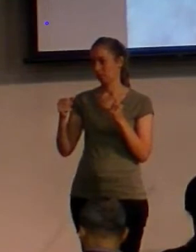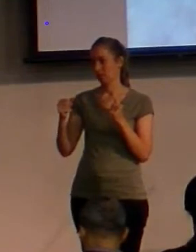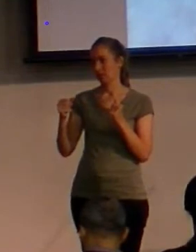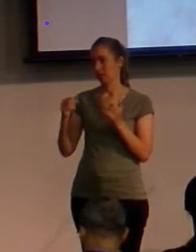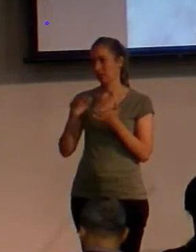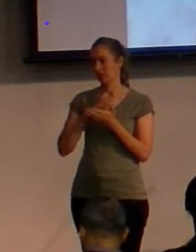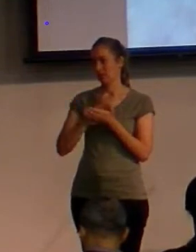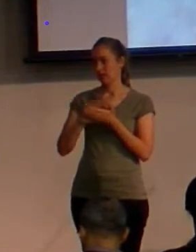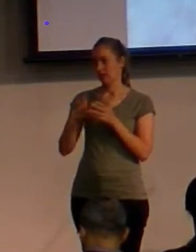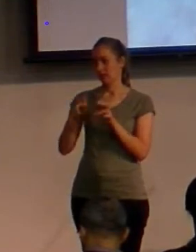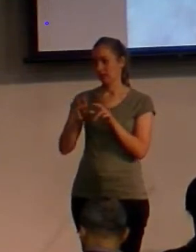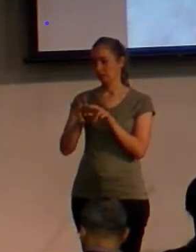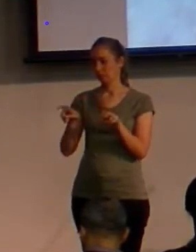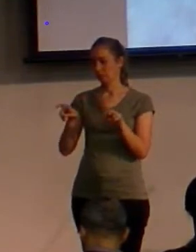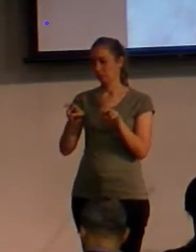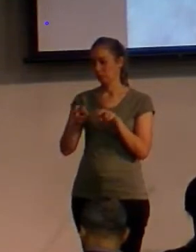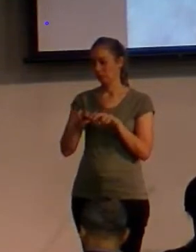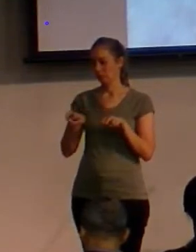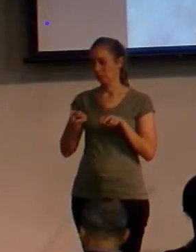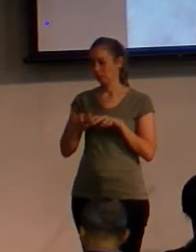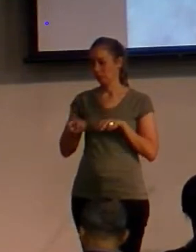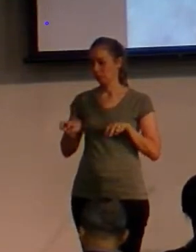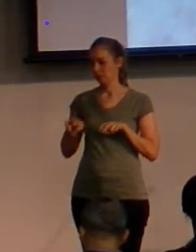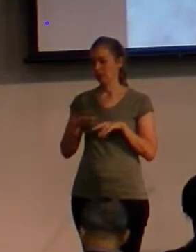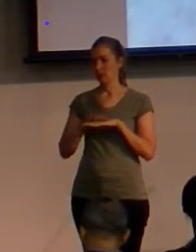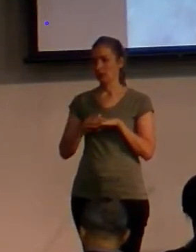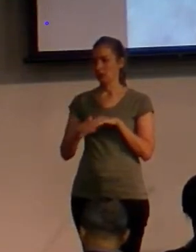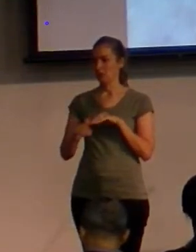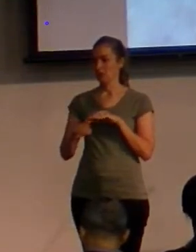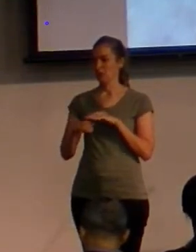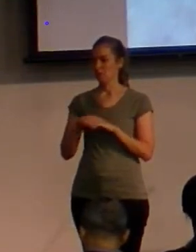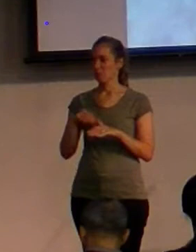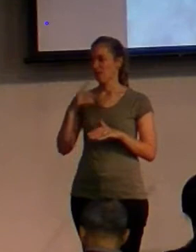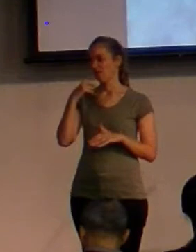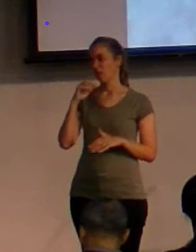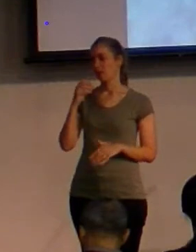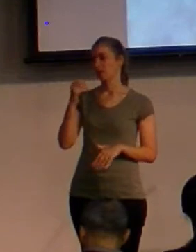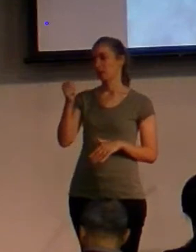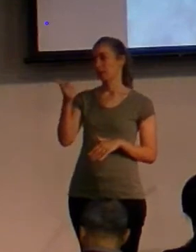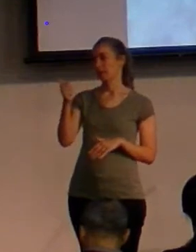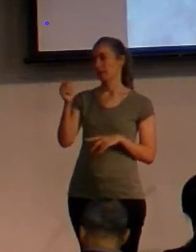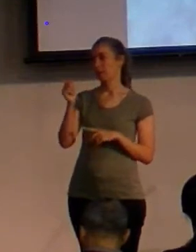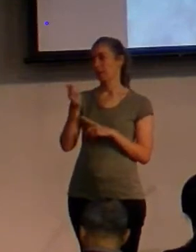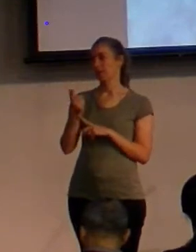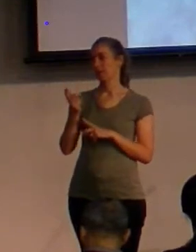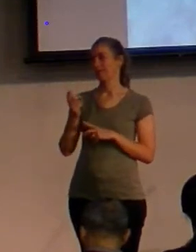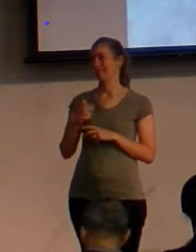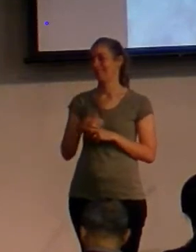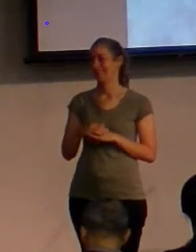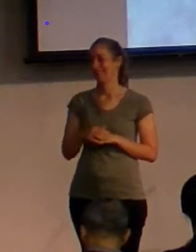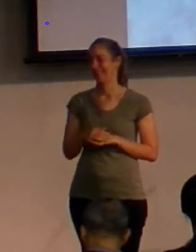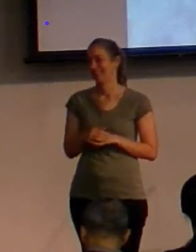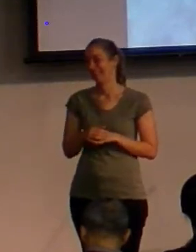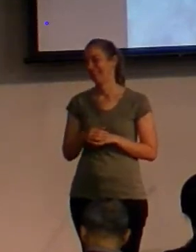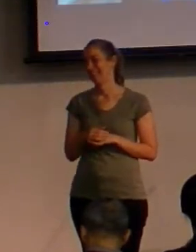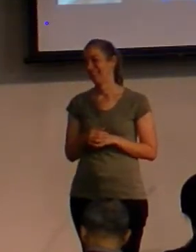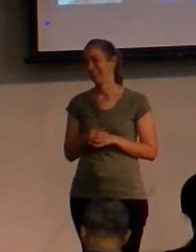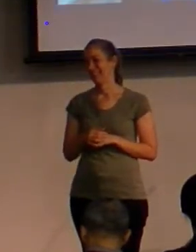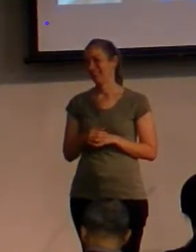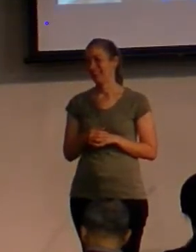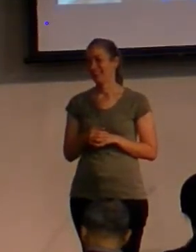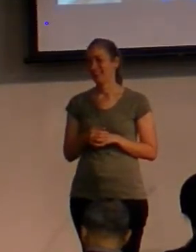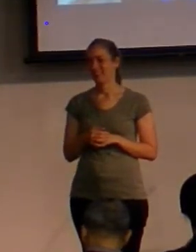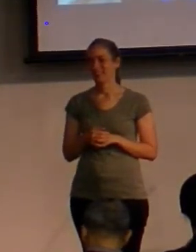Nice pews. They're comfortable for about 10 minutes or so at the most. They're all